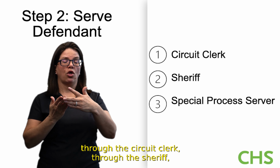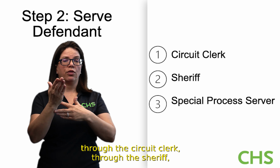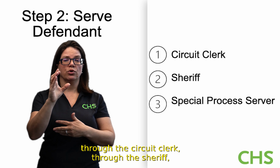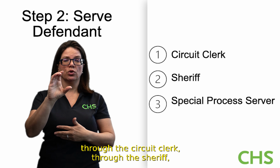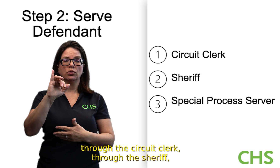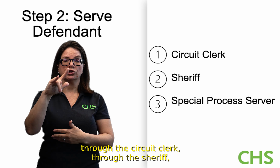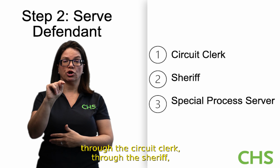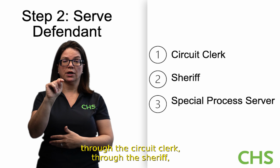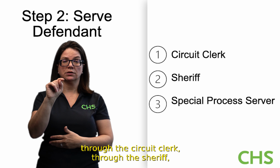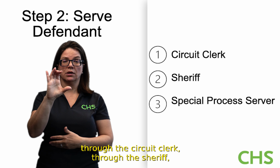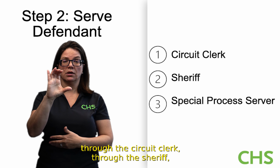through the circuit clerk,